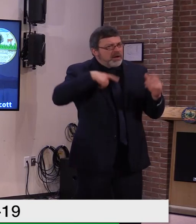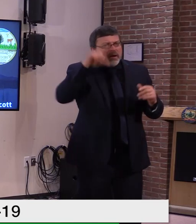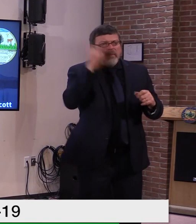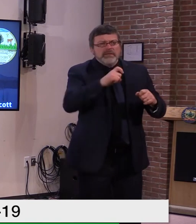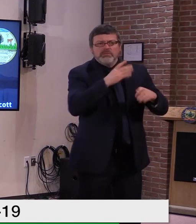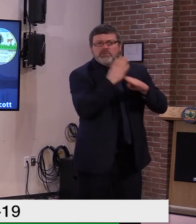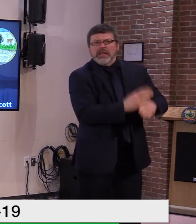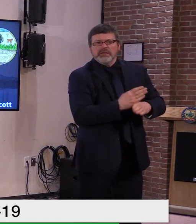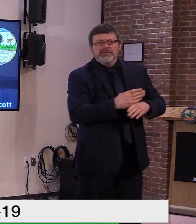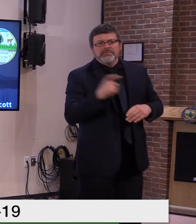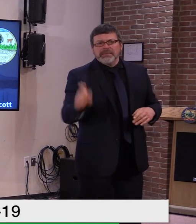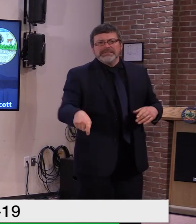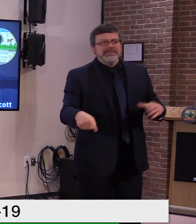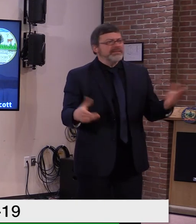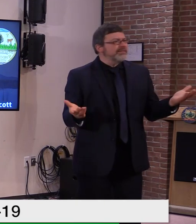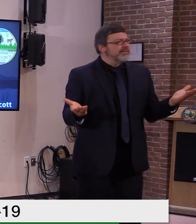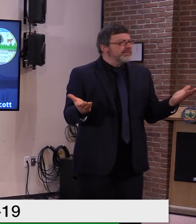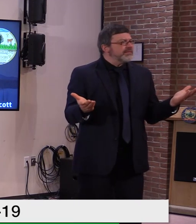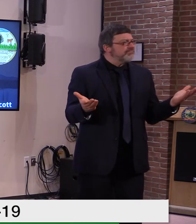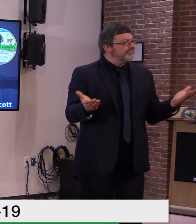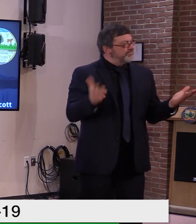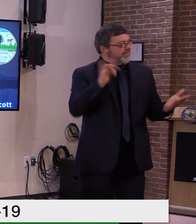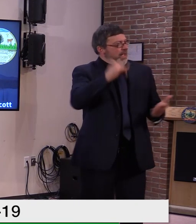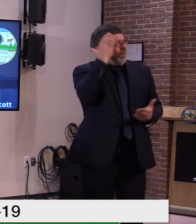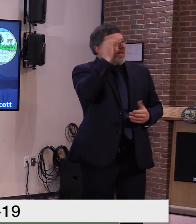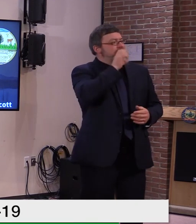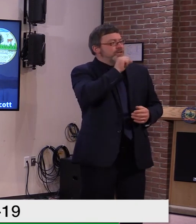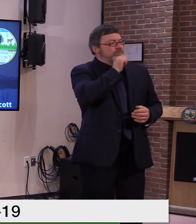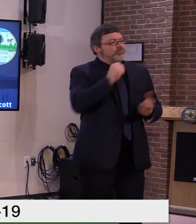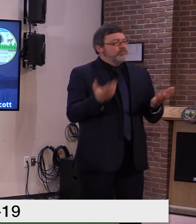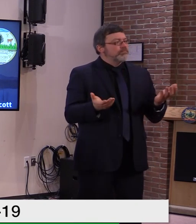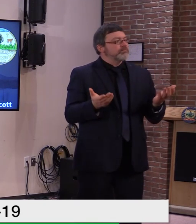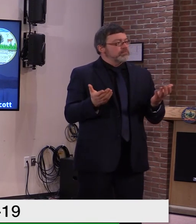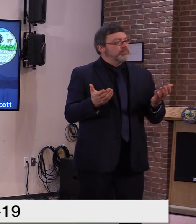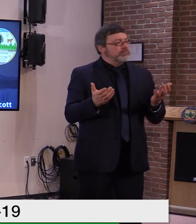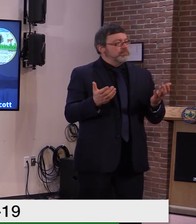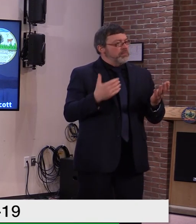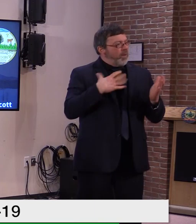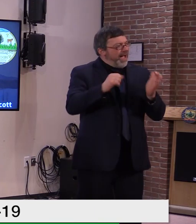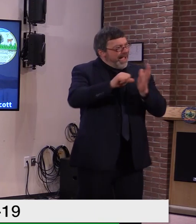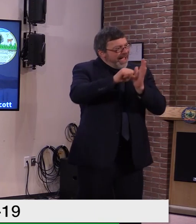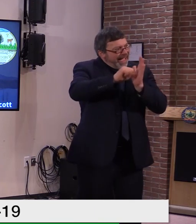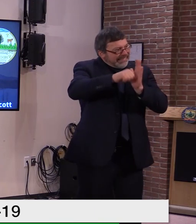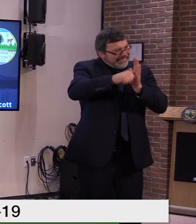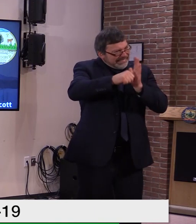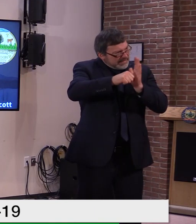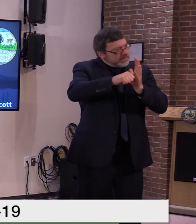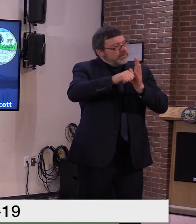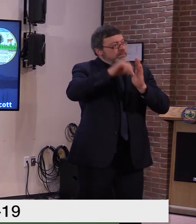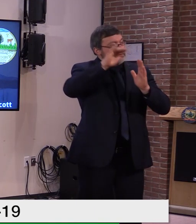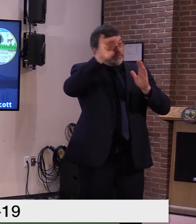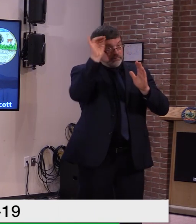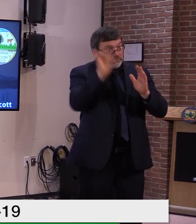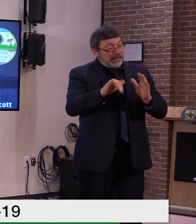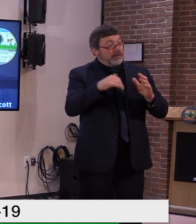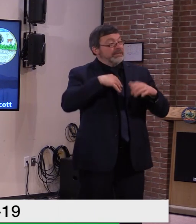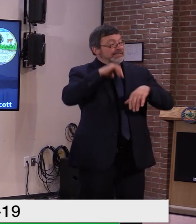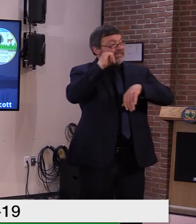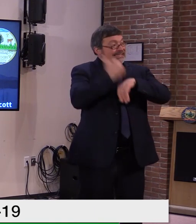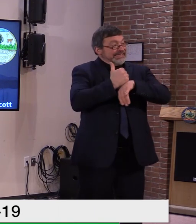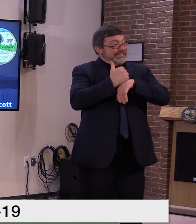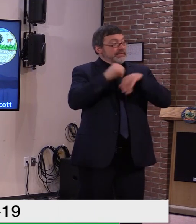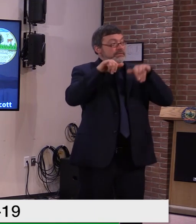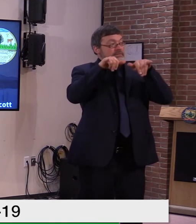again, what we are trying to do is to design a system that's easily implemented, easily